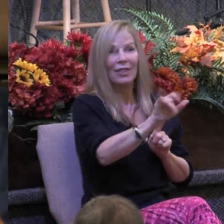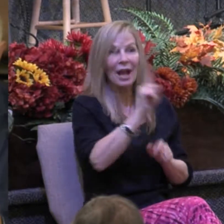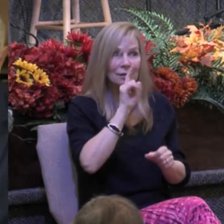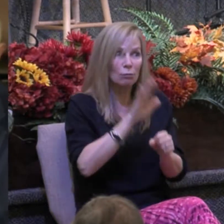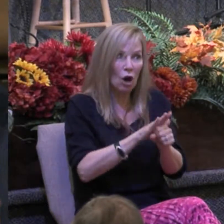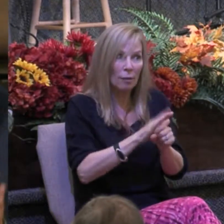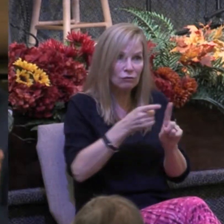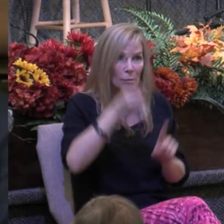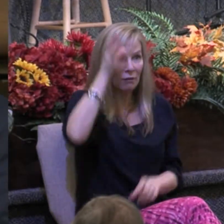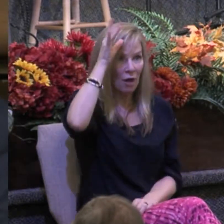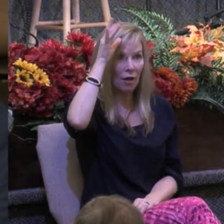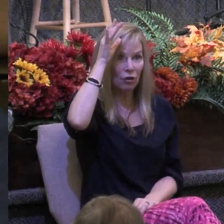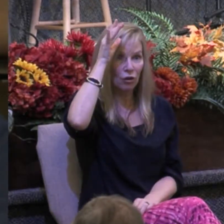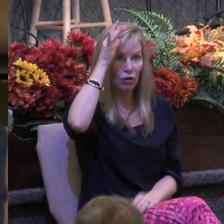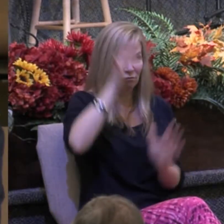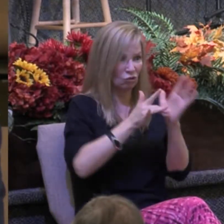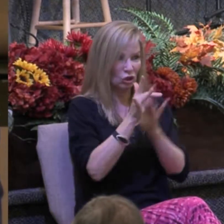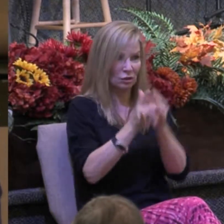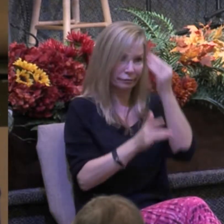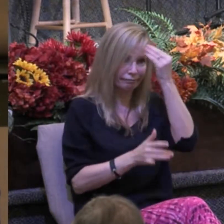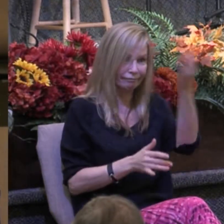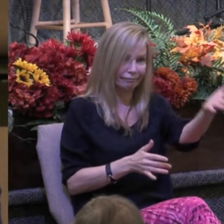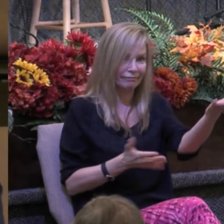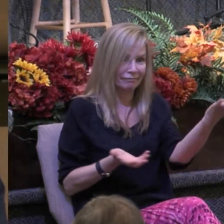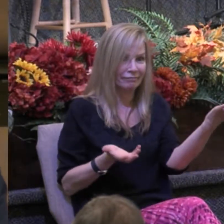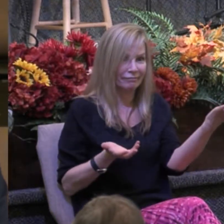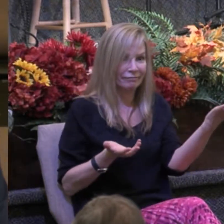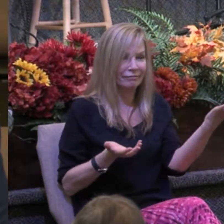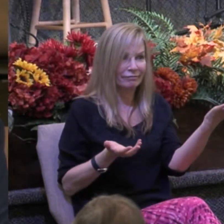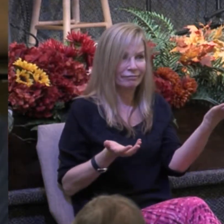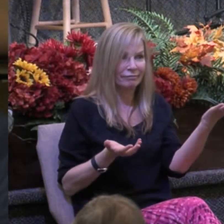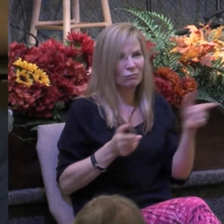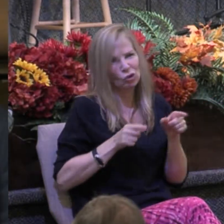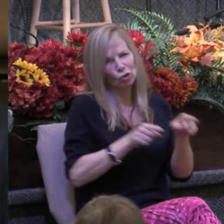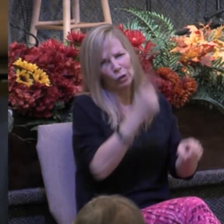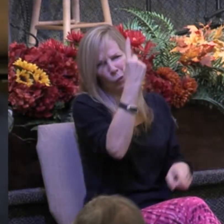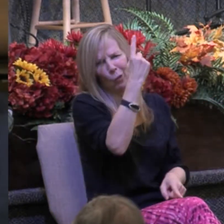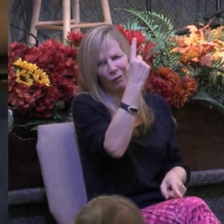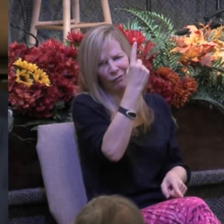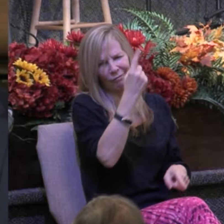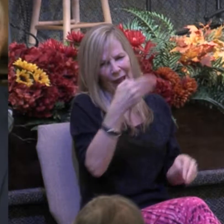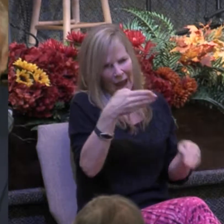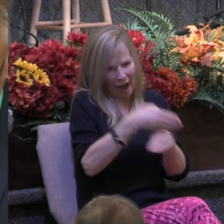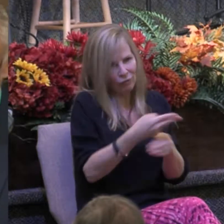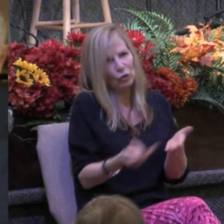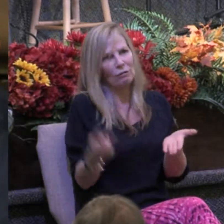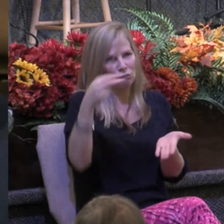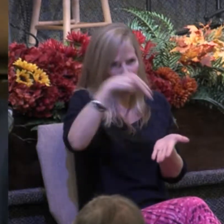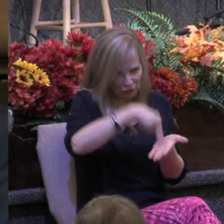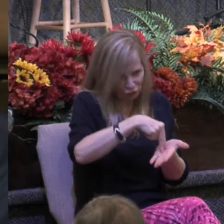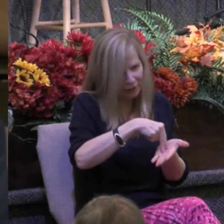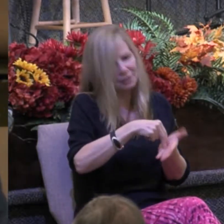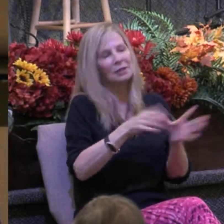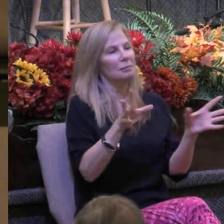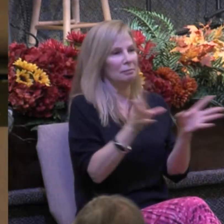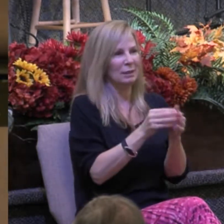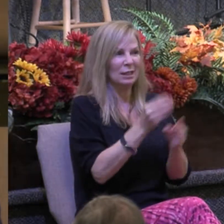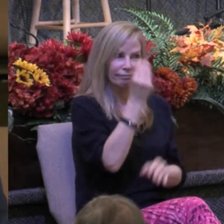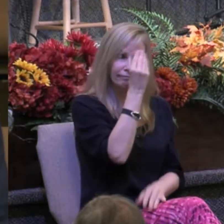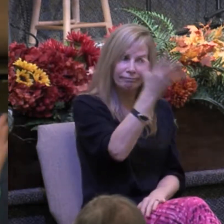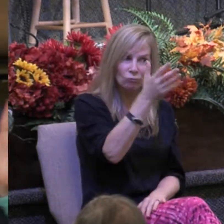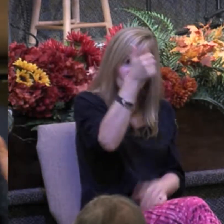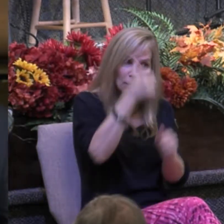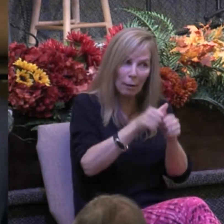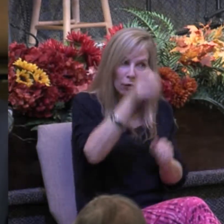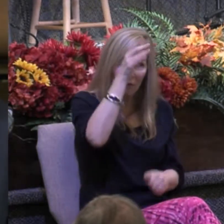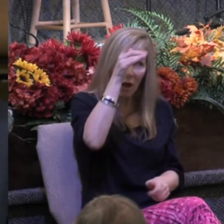of the Father that Jesus was referring to during one of those post-resurrection meetings with the apostles.